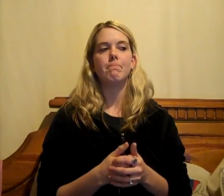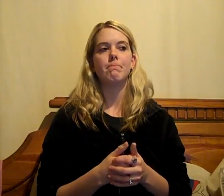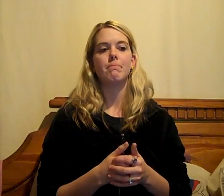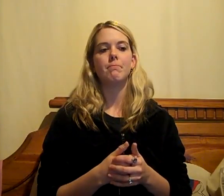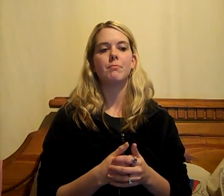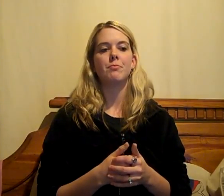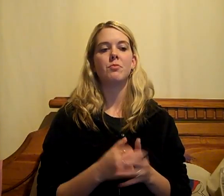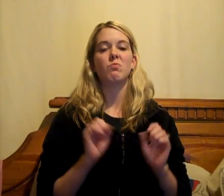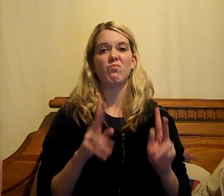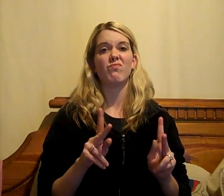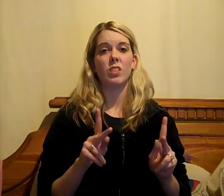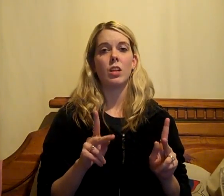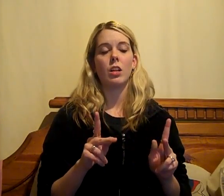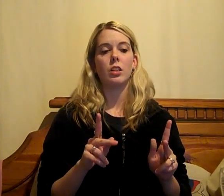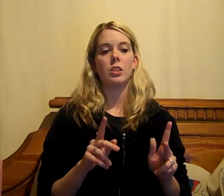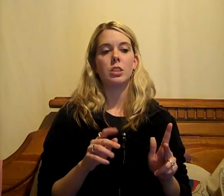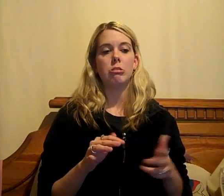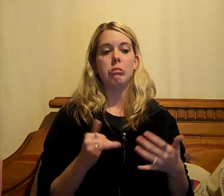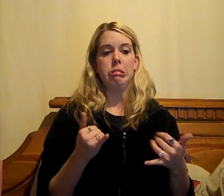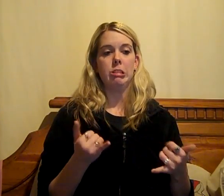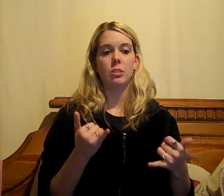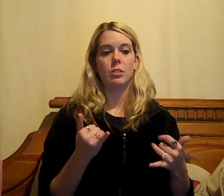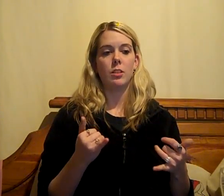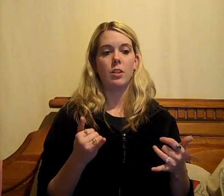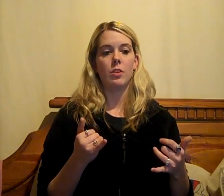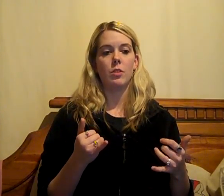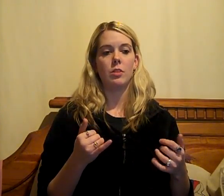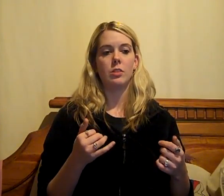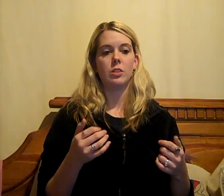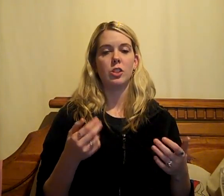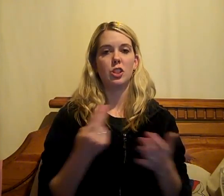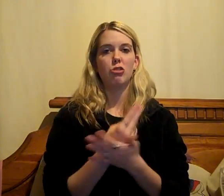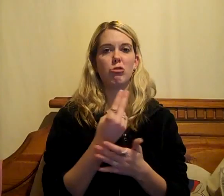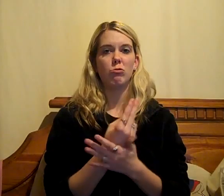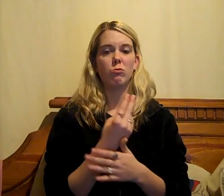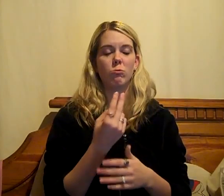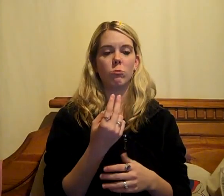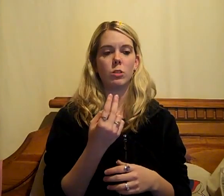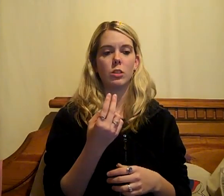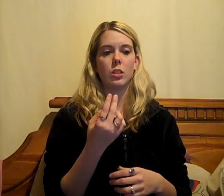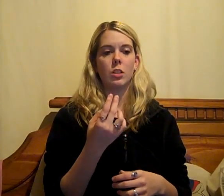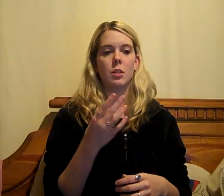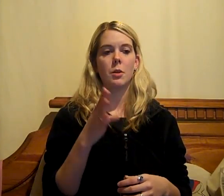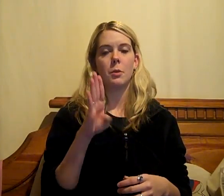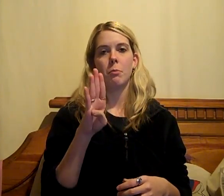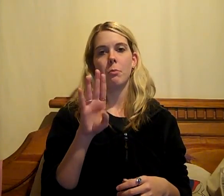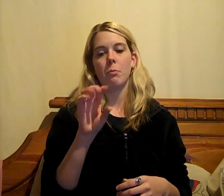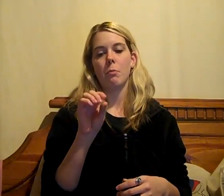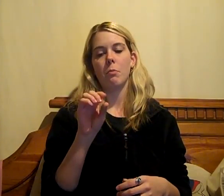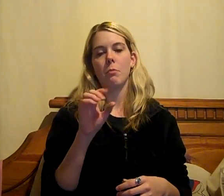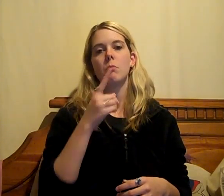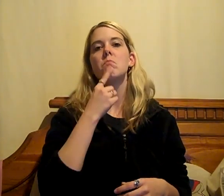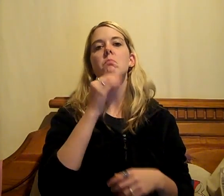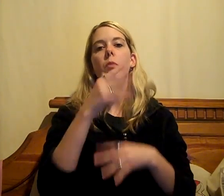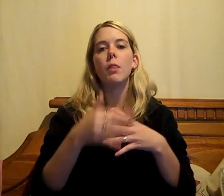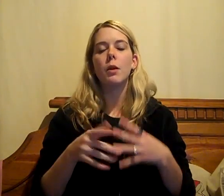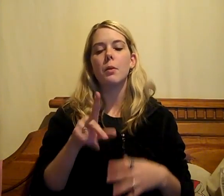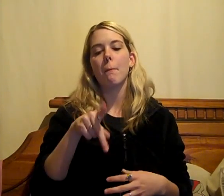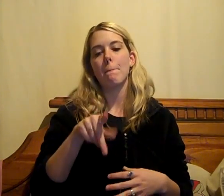Okay, so what I usually do now is use the blood paste. So I'm just going to get